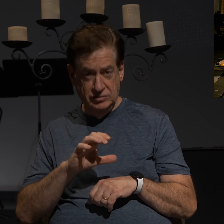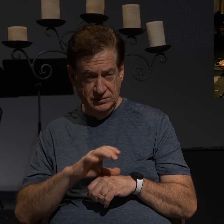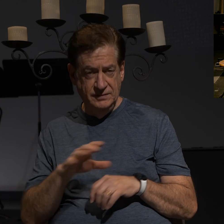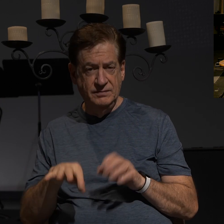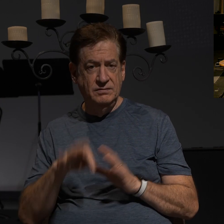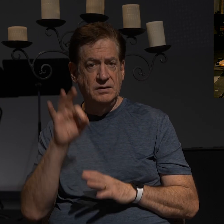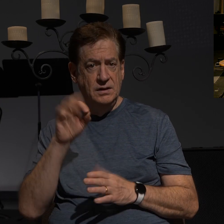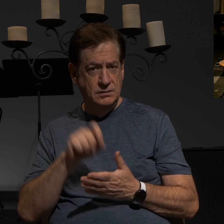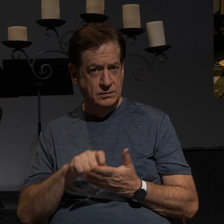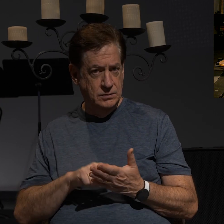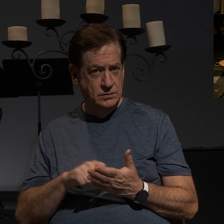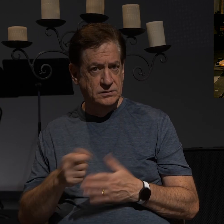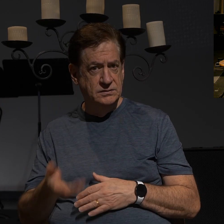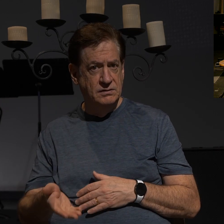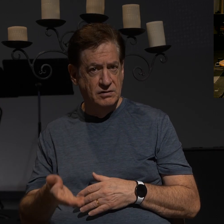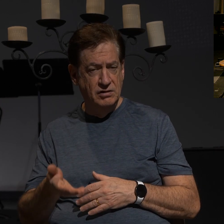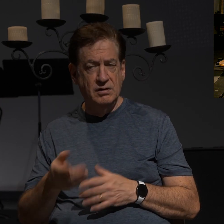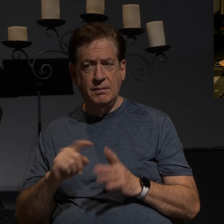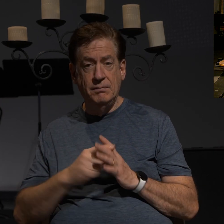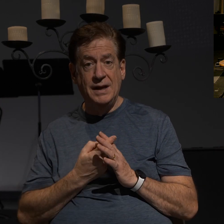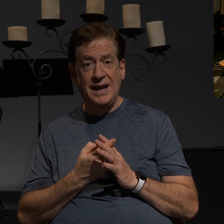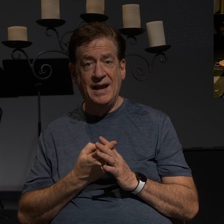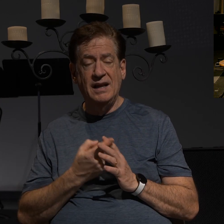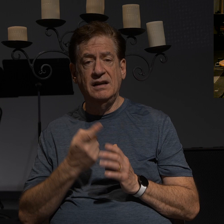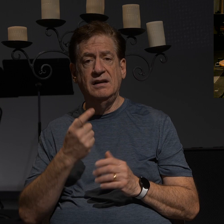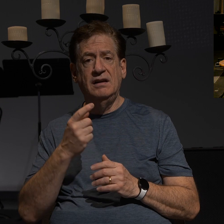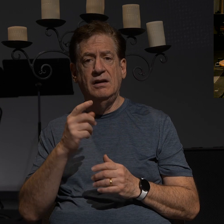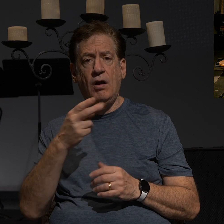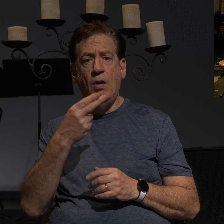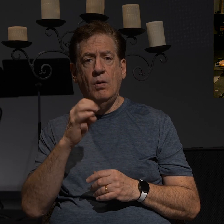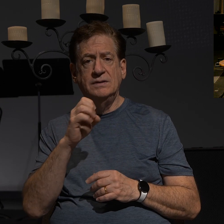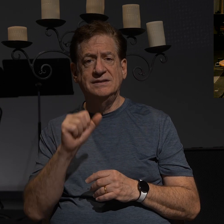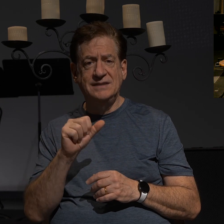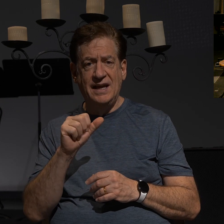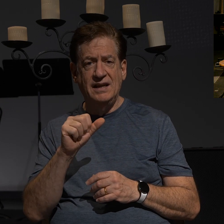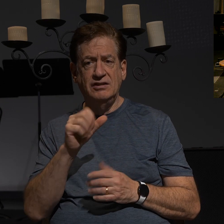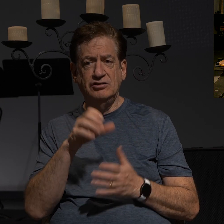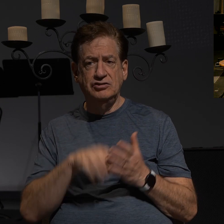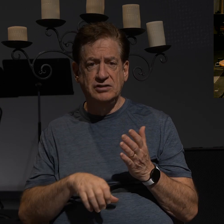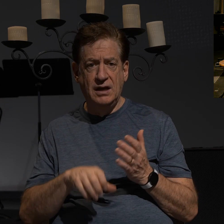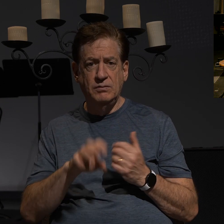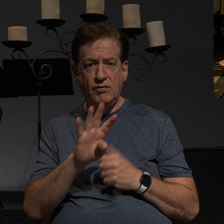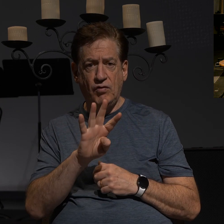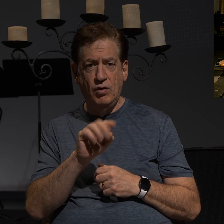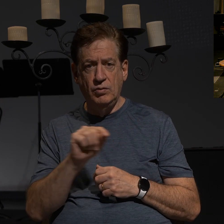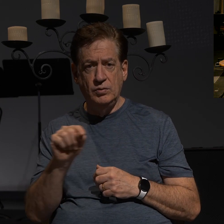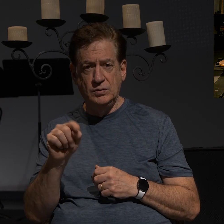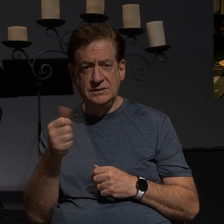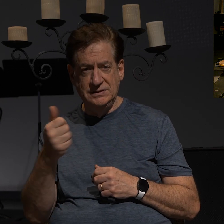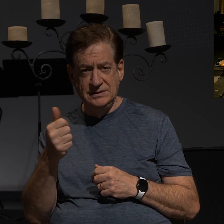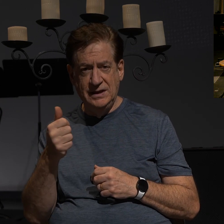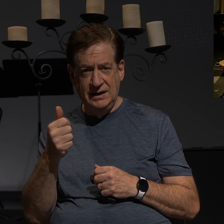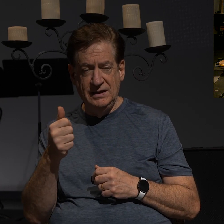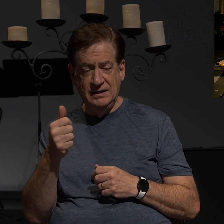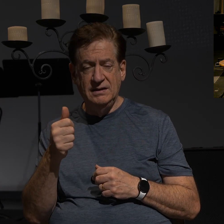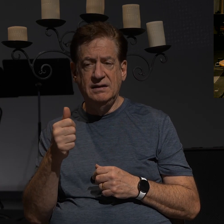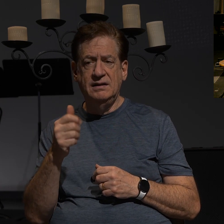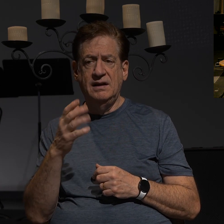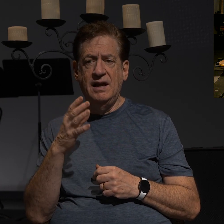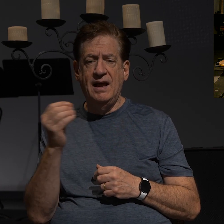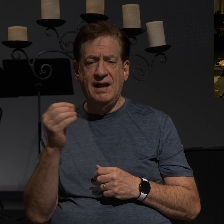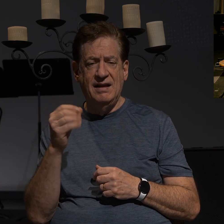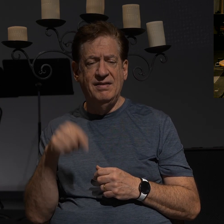began it this way. These chapters we're in right now, Hosea 4 through 10, and we're concluding chapter 10 today. These chapters contain